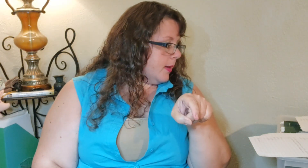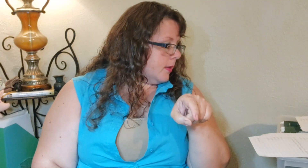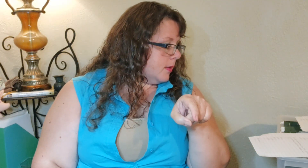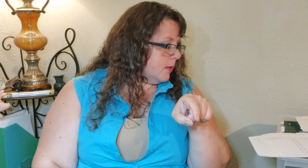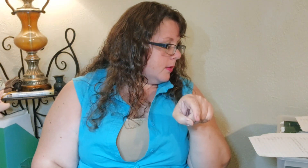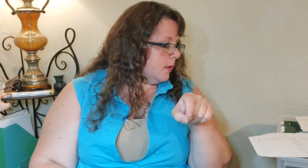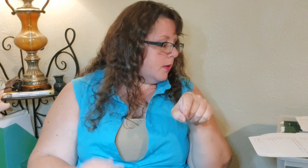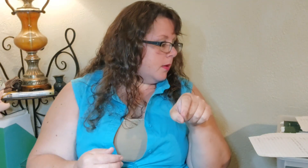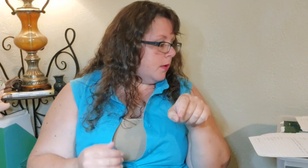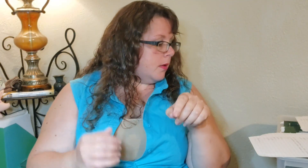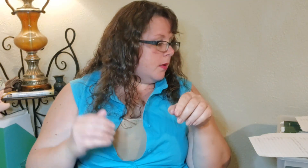And